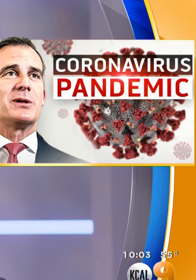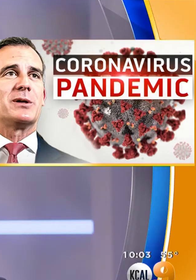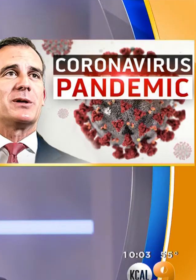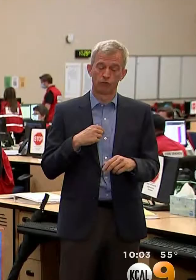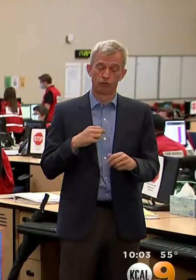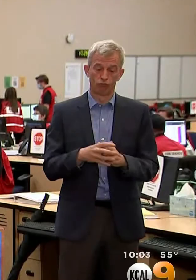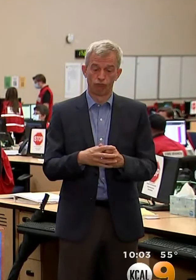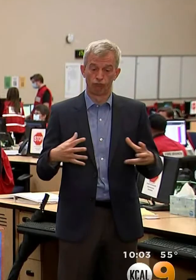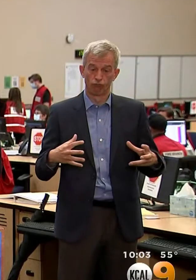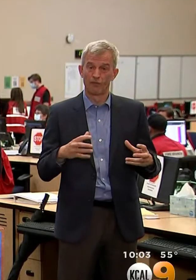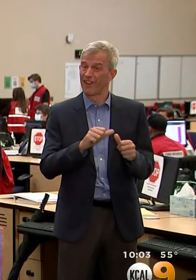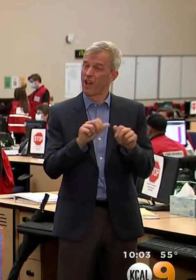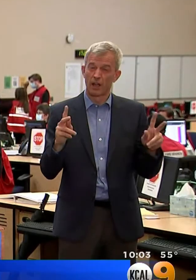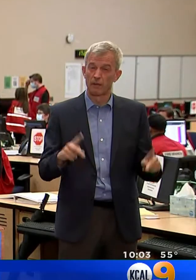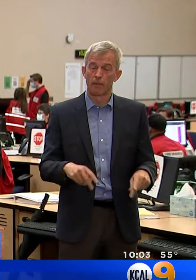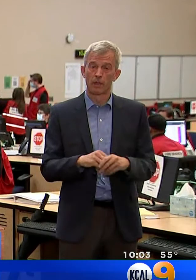COVID-19.